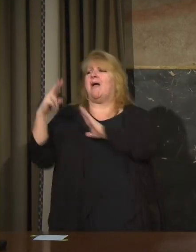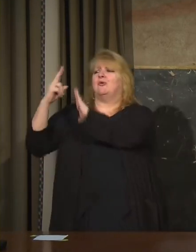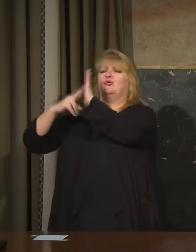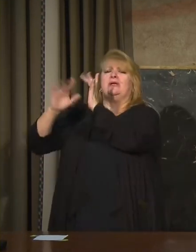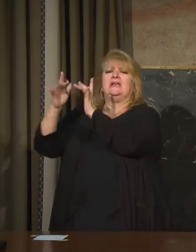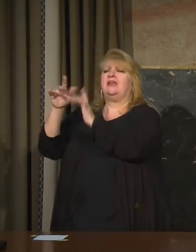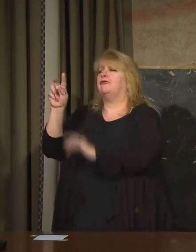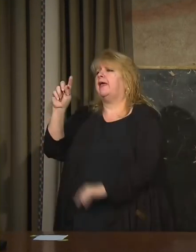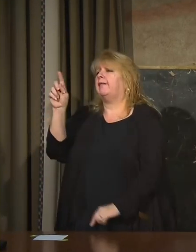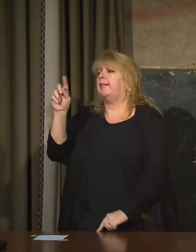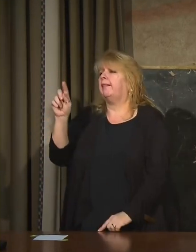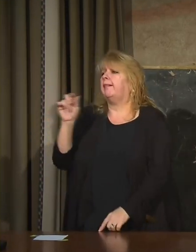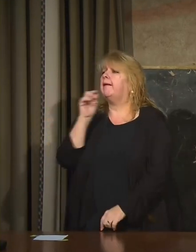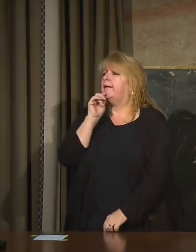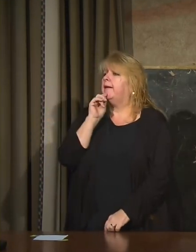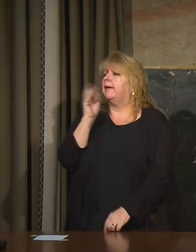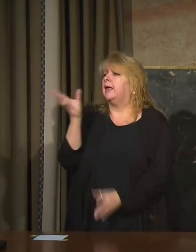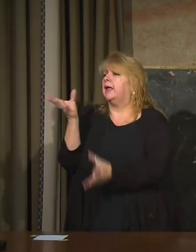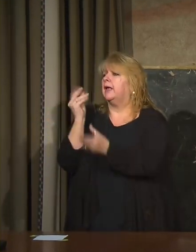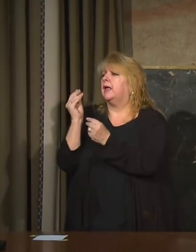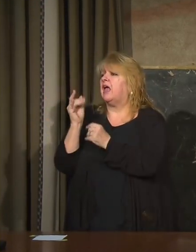anything.